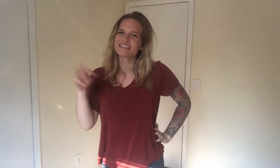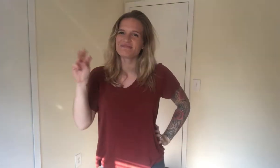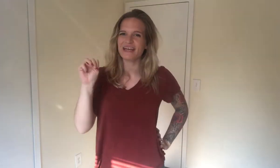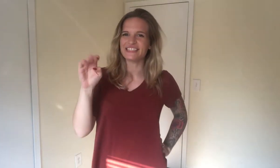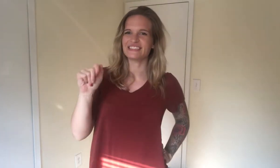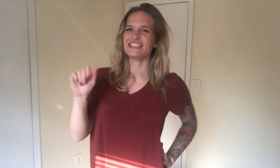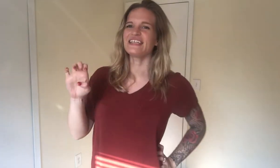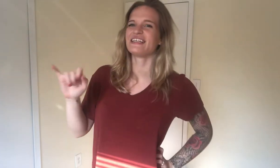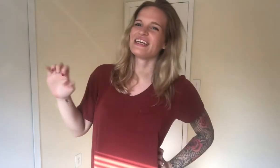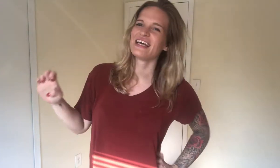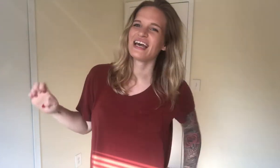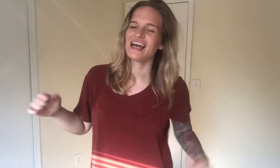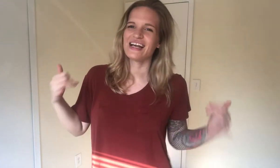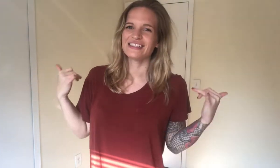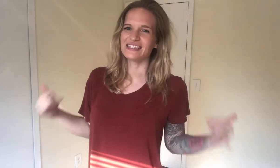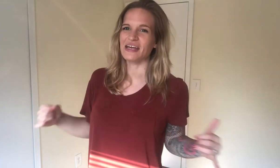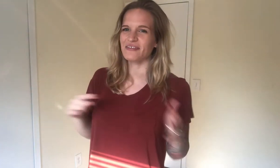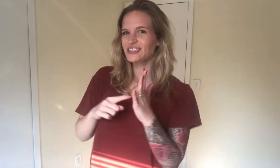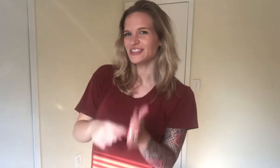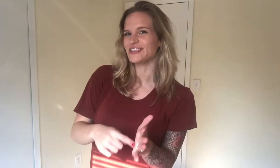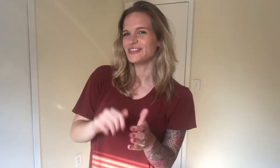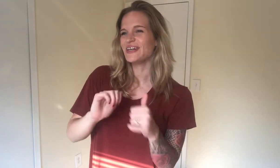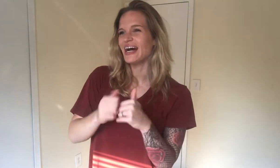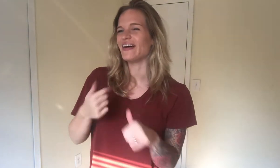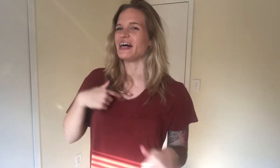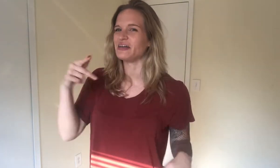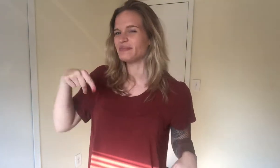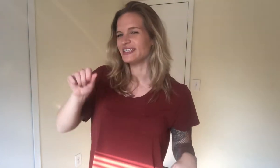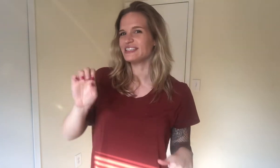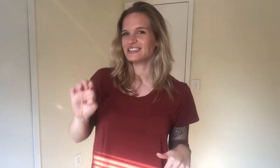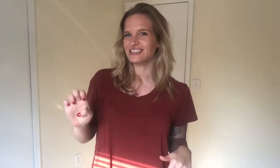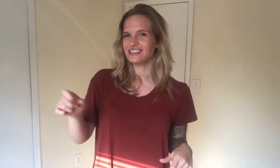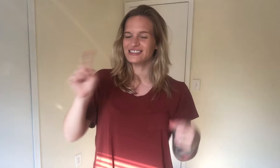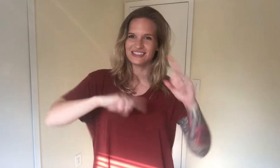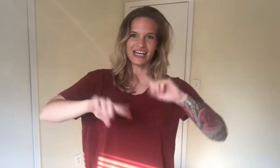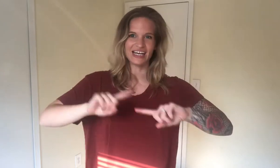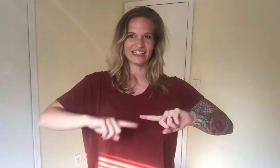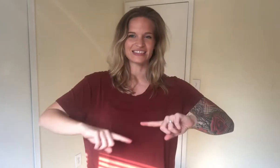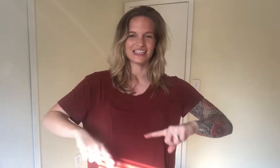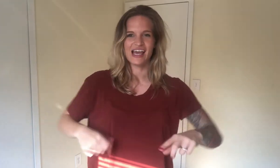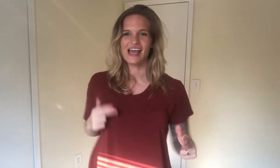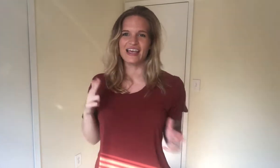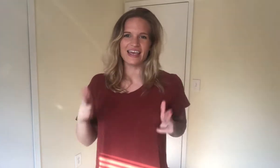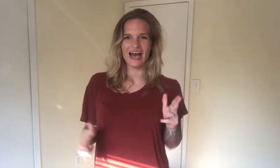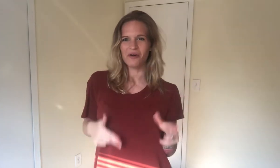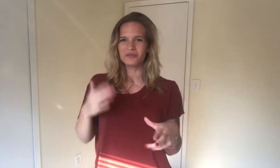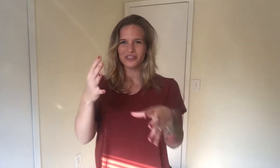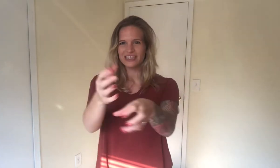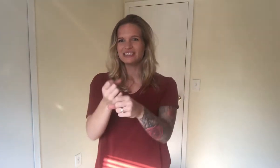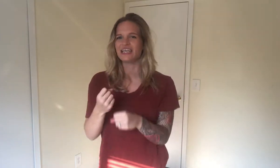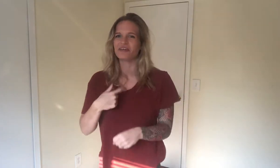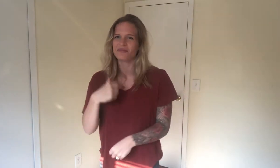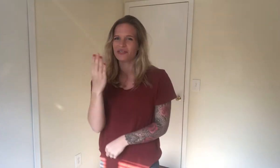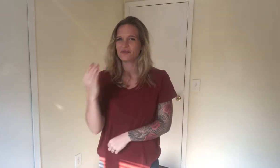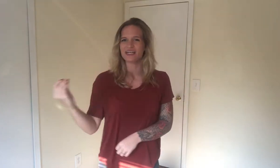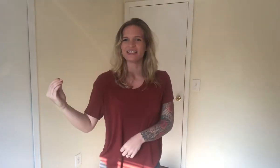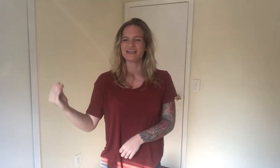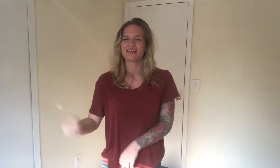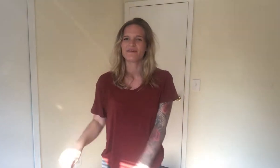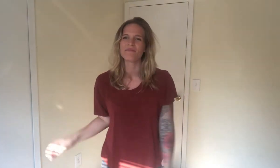it's Macy. Today I'm going to show you how I PSC signed Cowboy Take Me Away